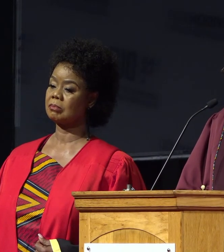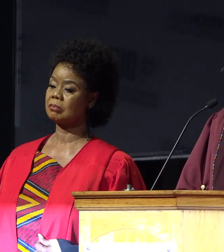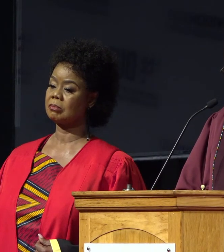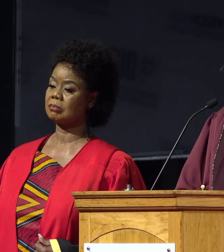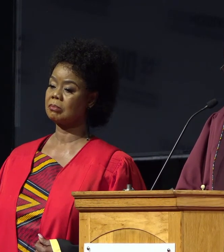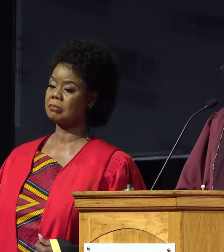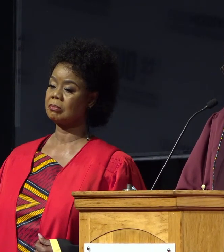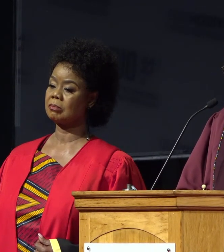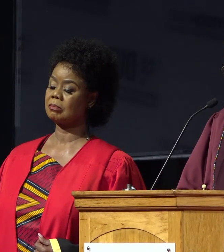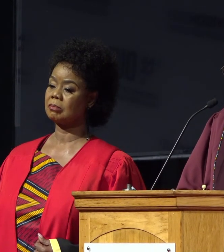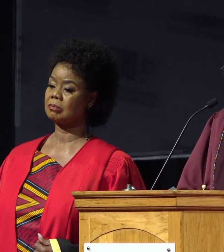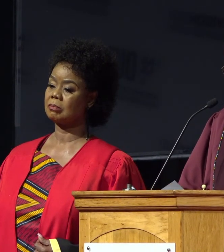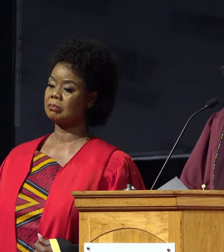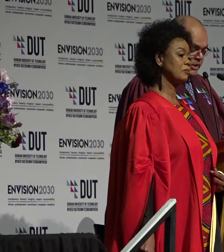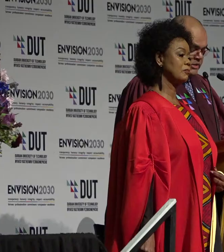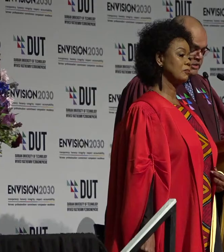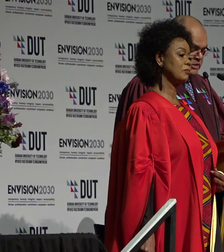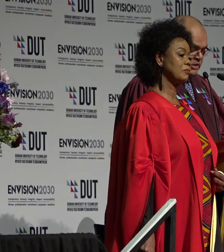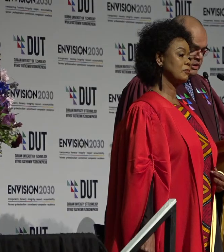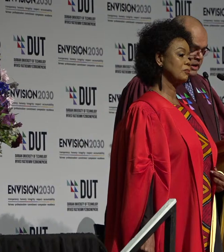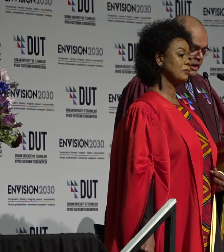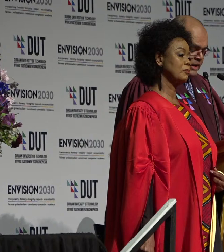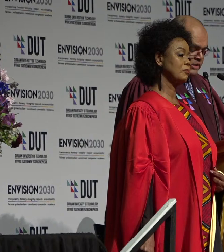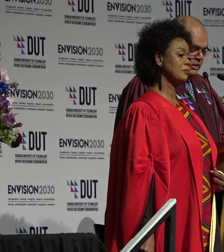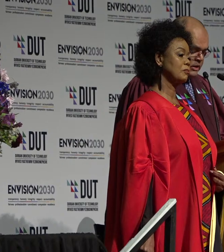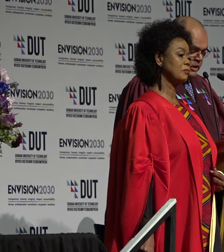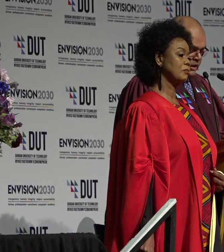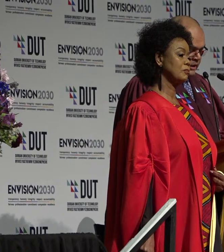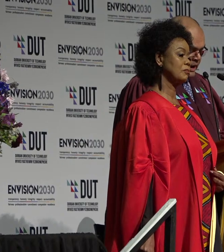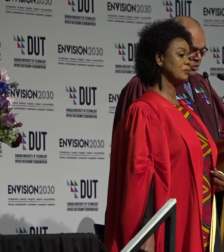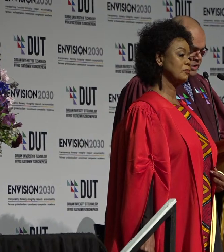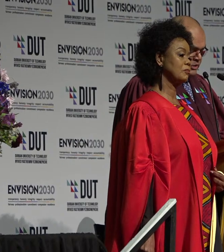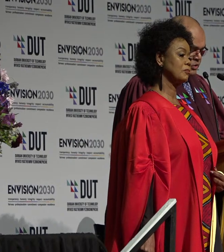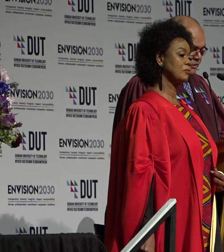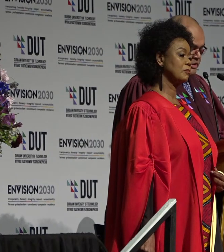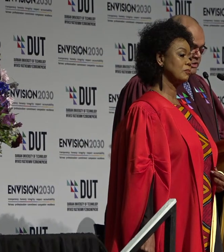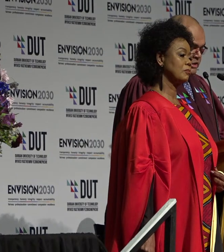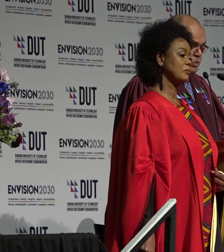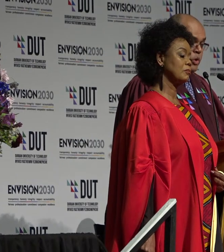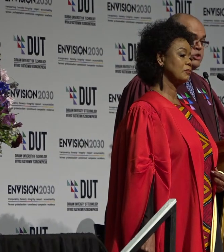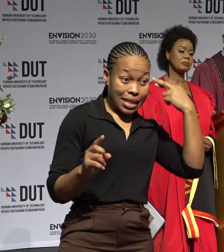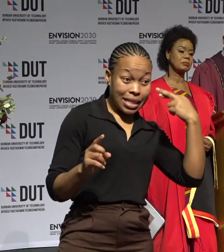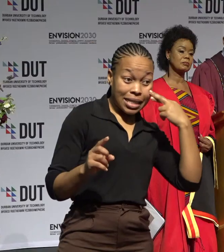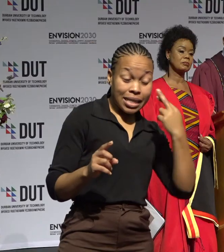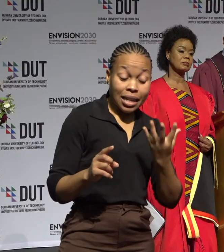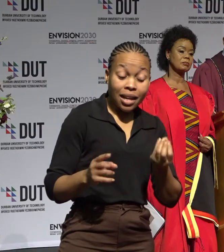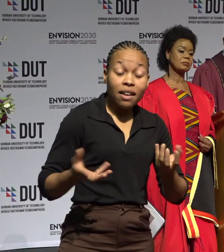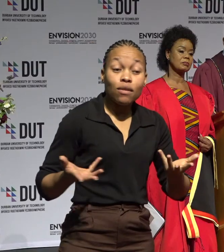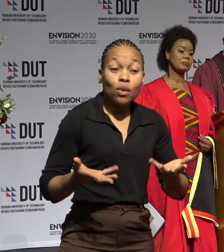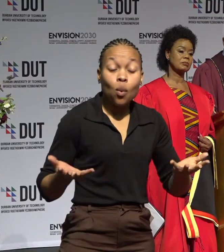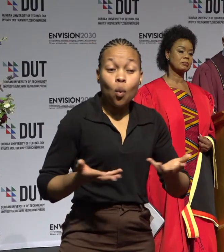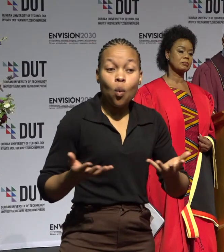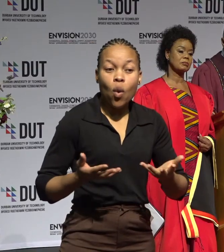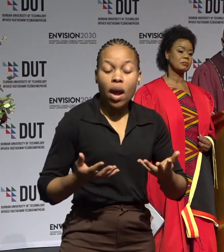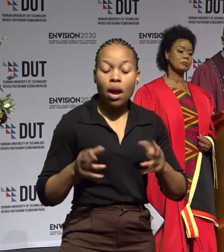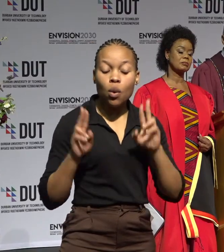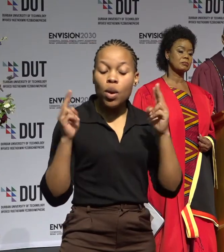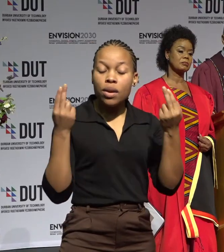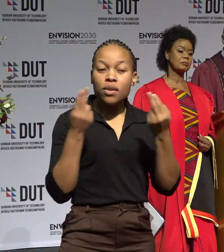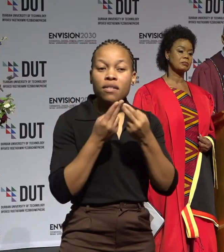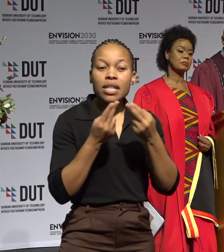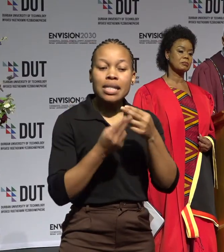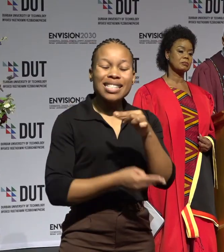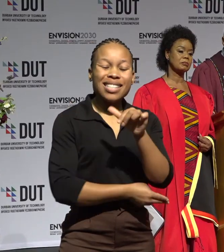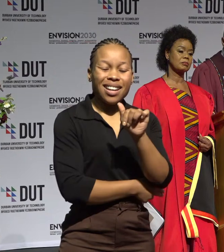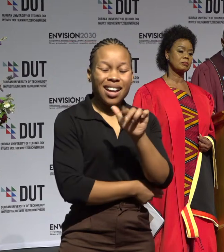1998, Tembium Charlie Jones had a residency at the Gallaudet University in Washington, D.C., and in